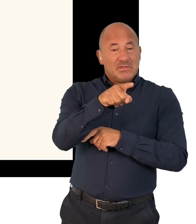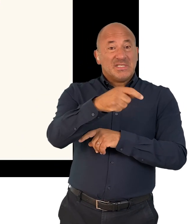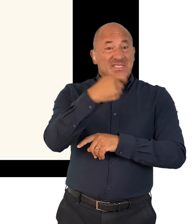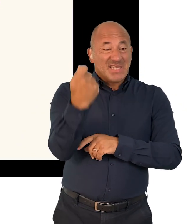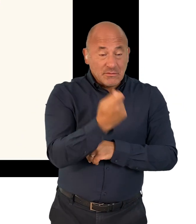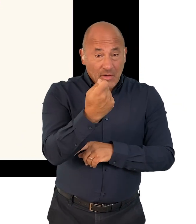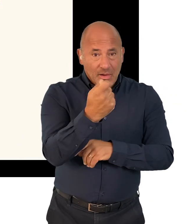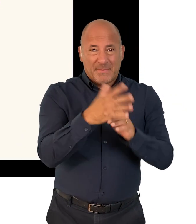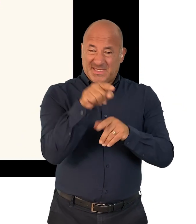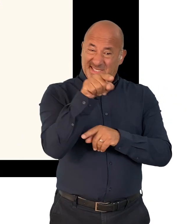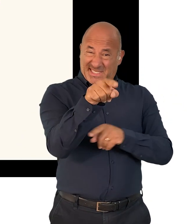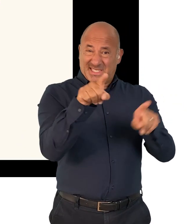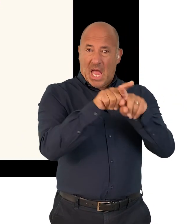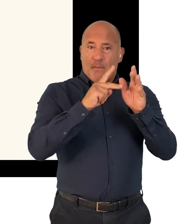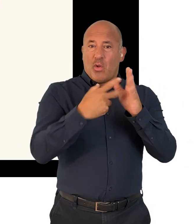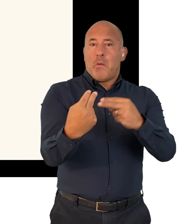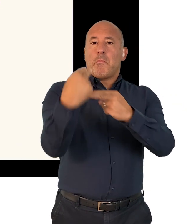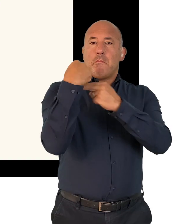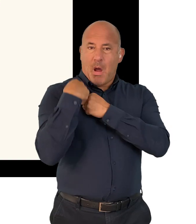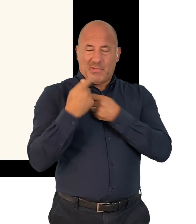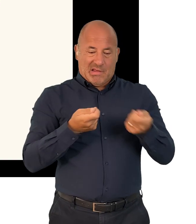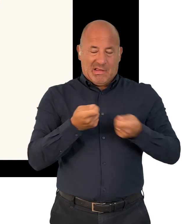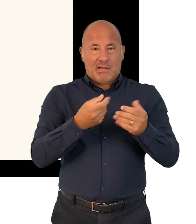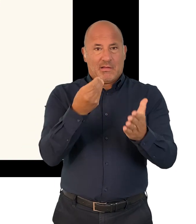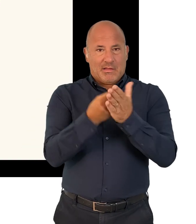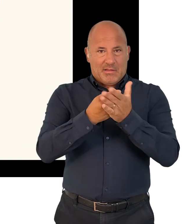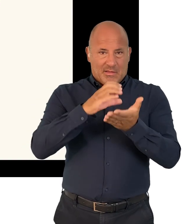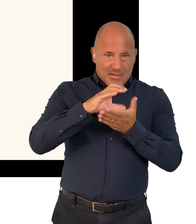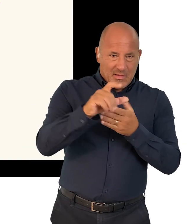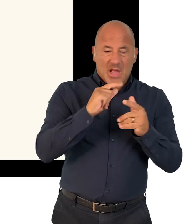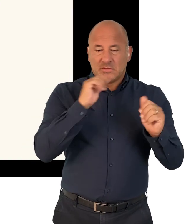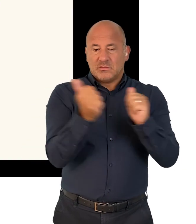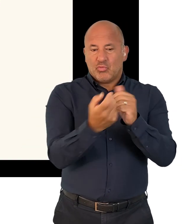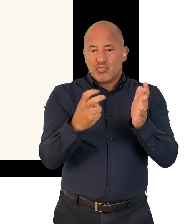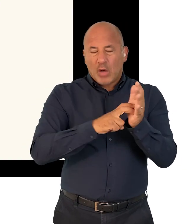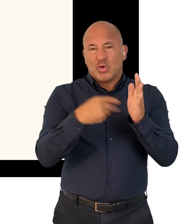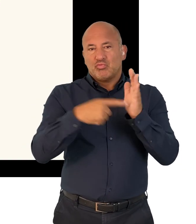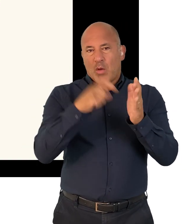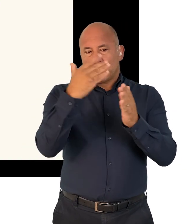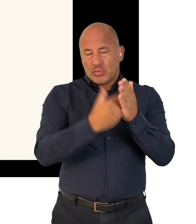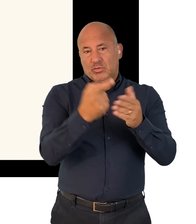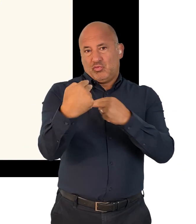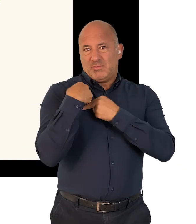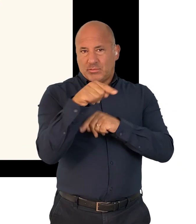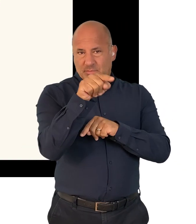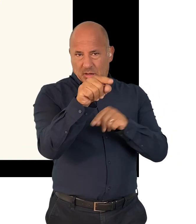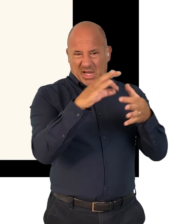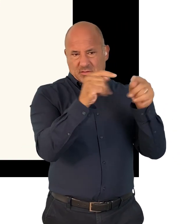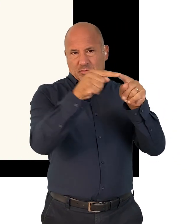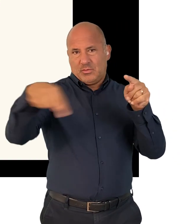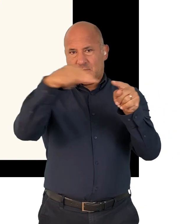and, if they're successful, will take on responsibility for administering the grant and fulfilling the funding agreement